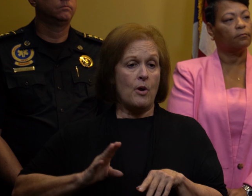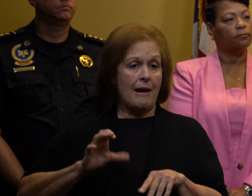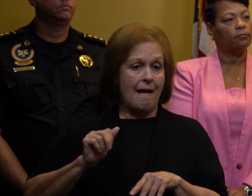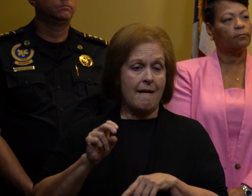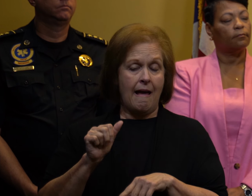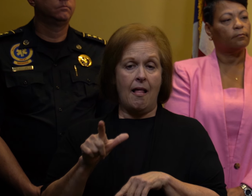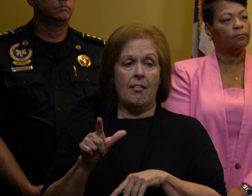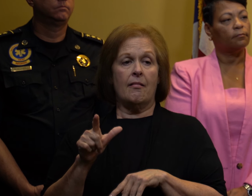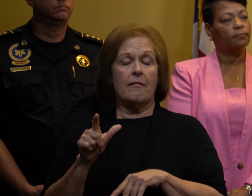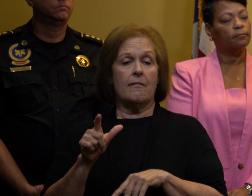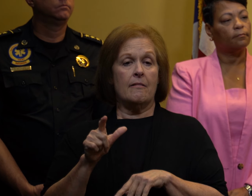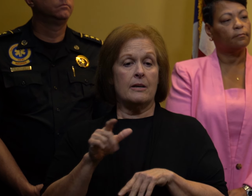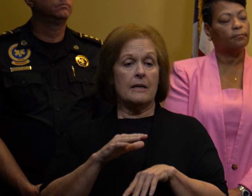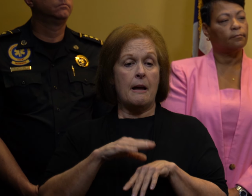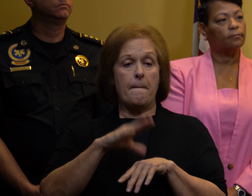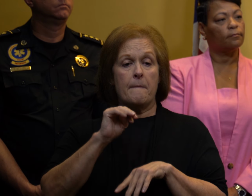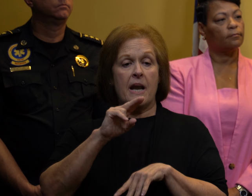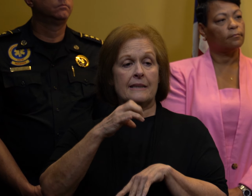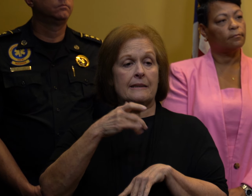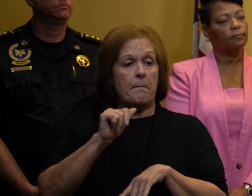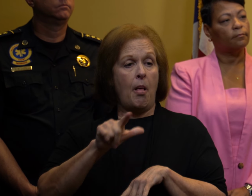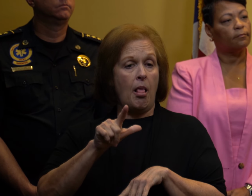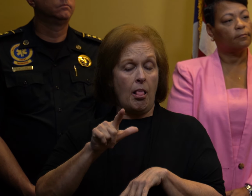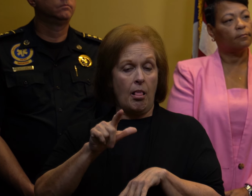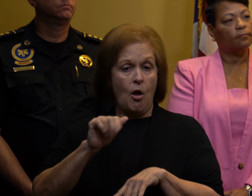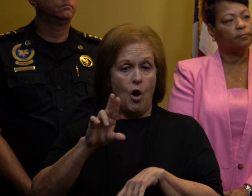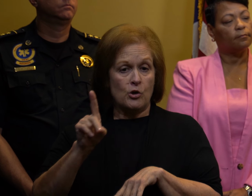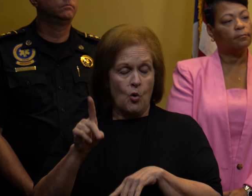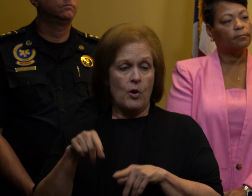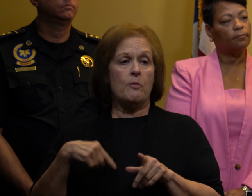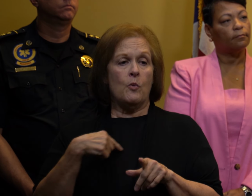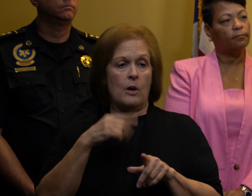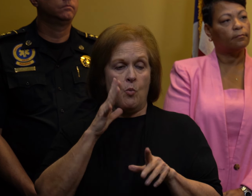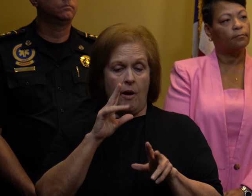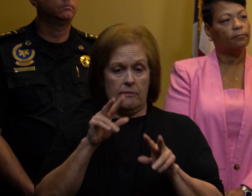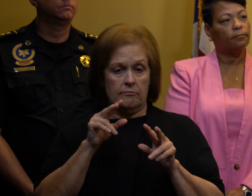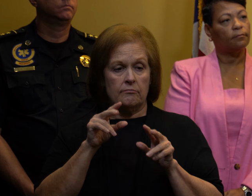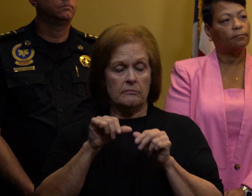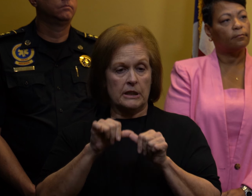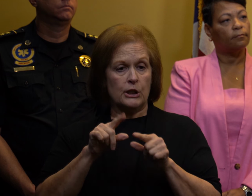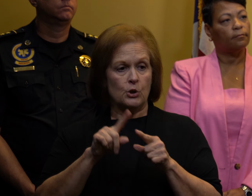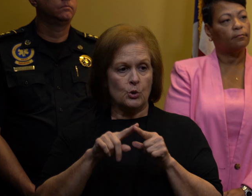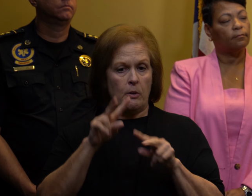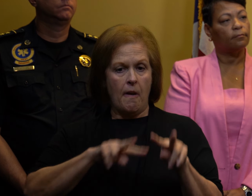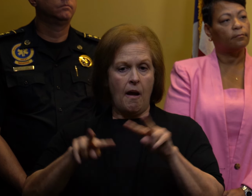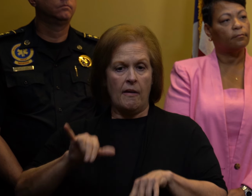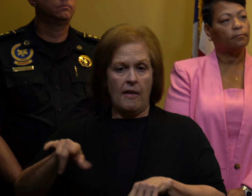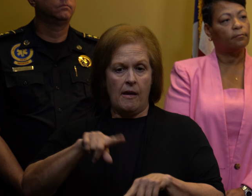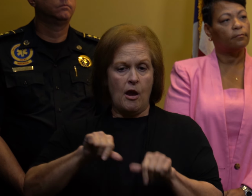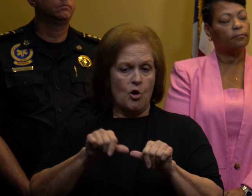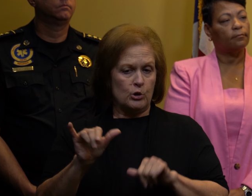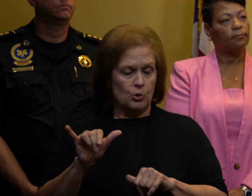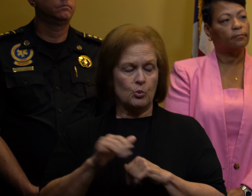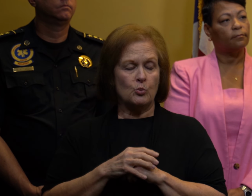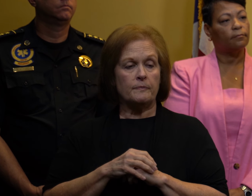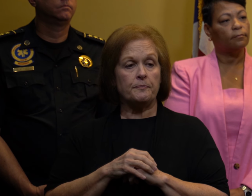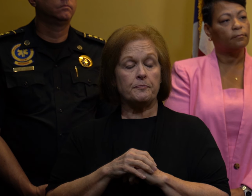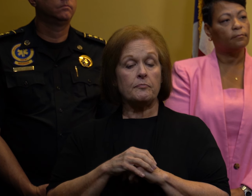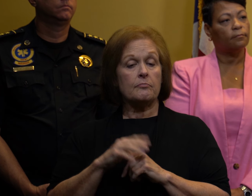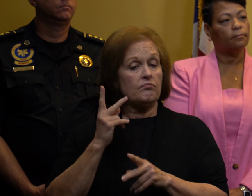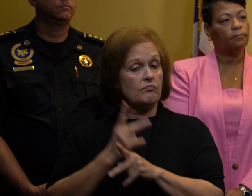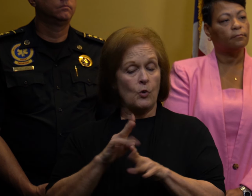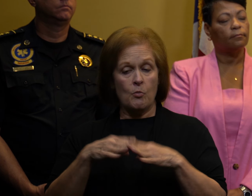Canal, Municipal Auditorium area, and we'll continue to monitor those as well. Constant